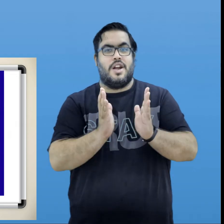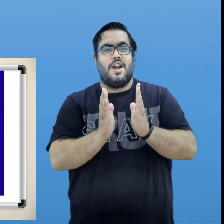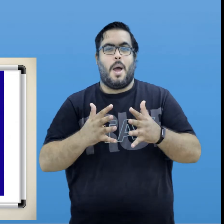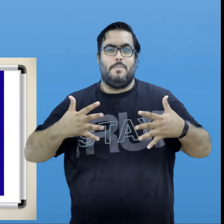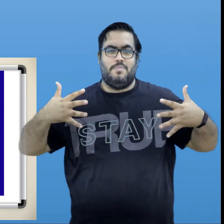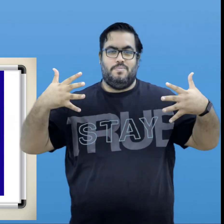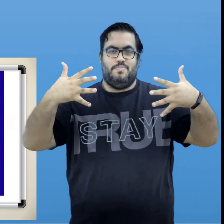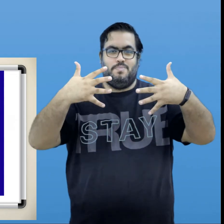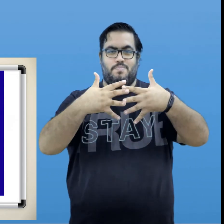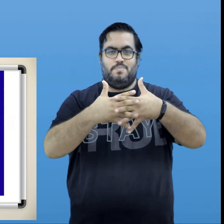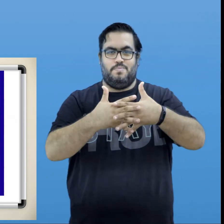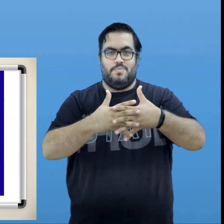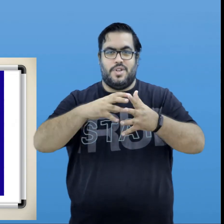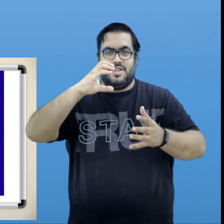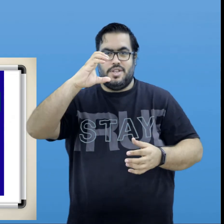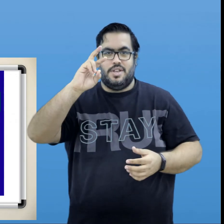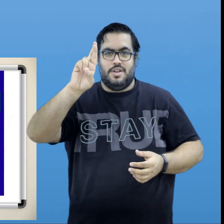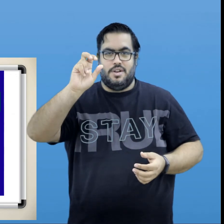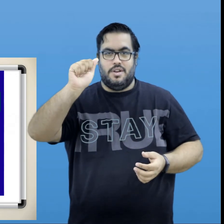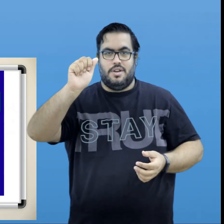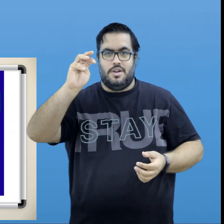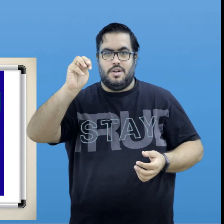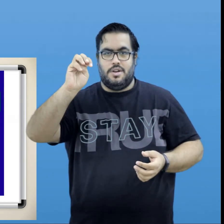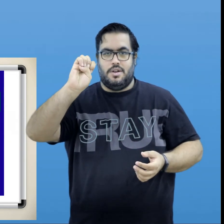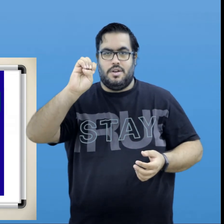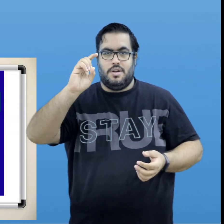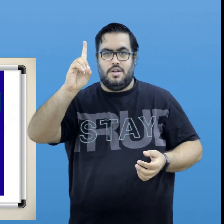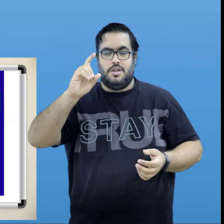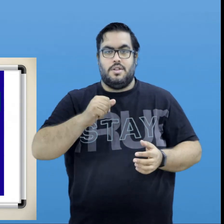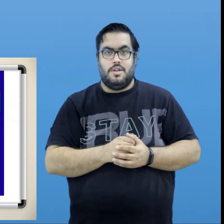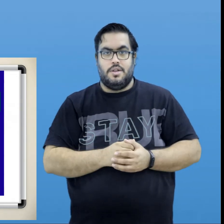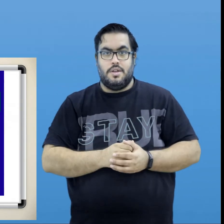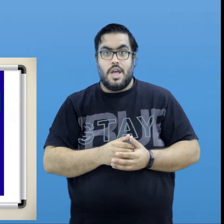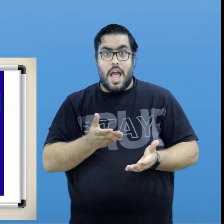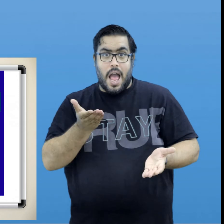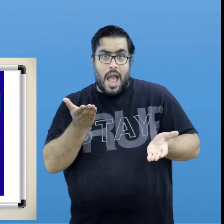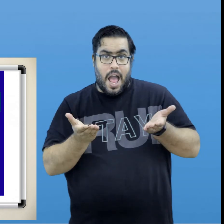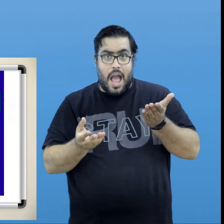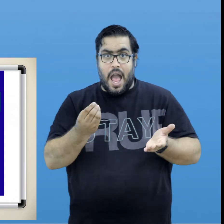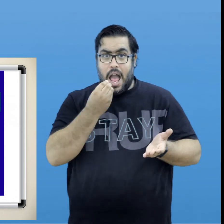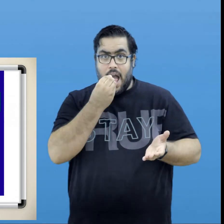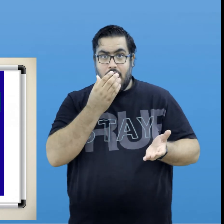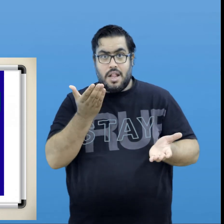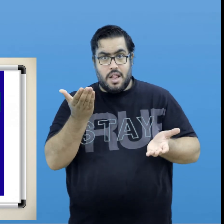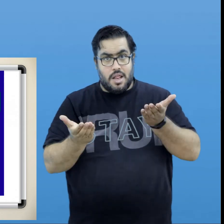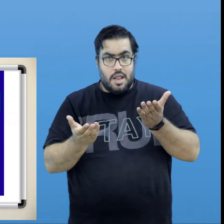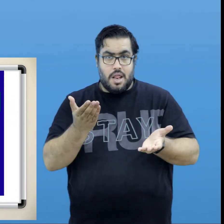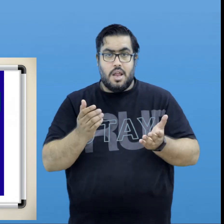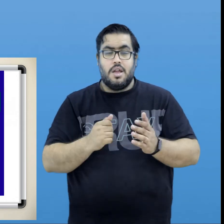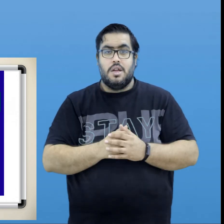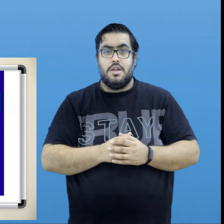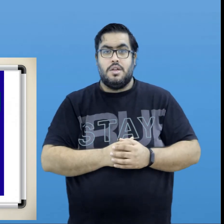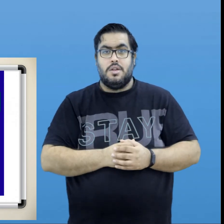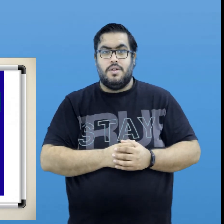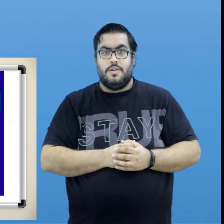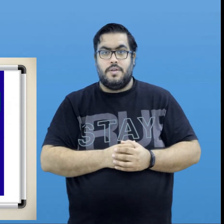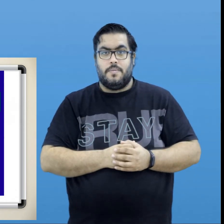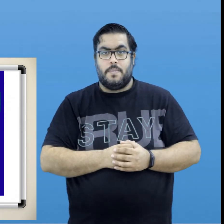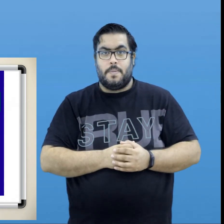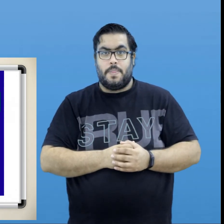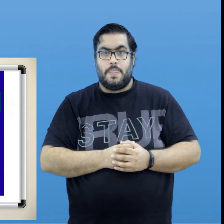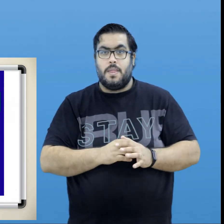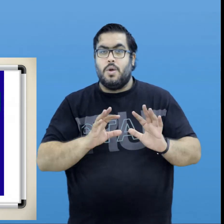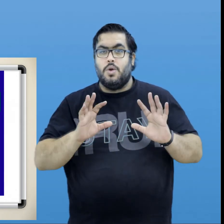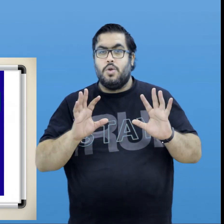Crammed books. A well-balanced diet can blank ideal sport performance. Is